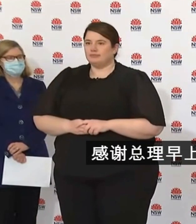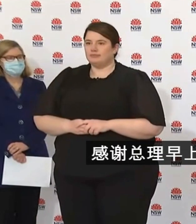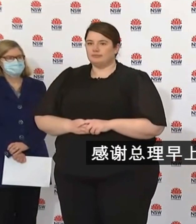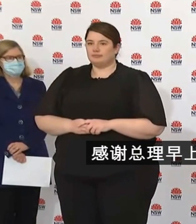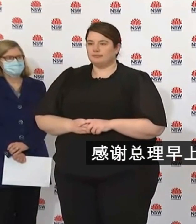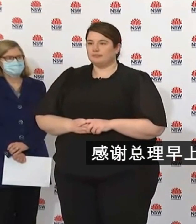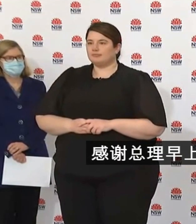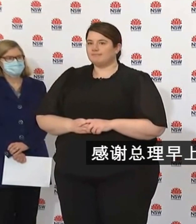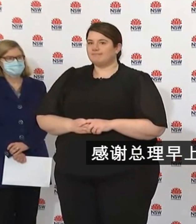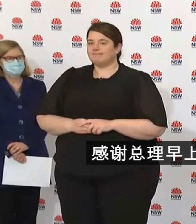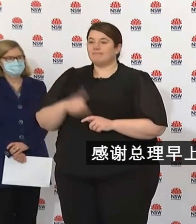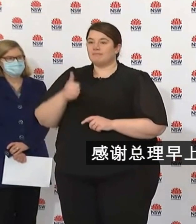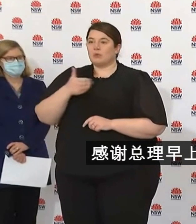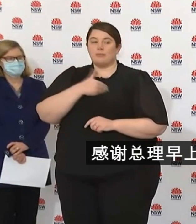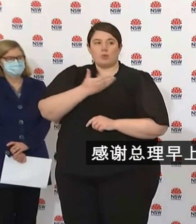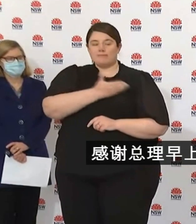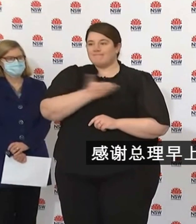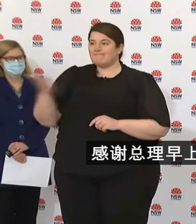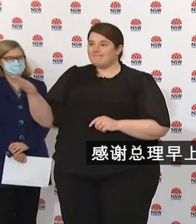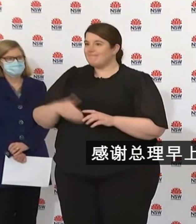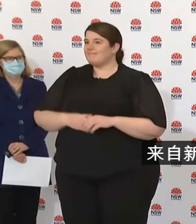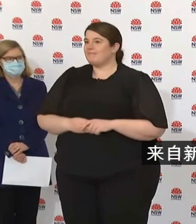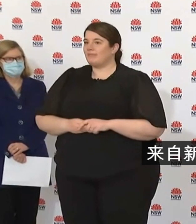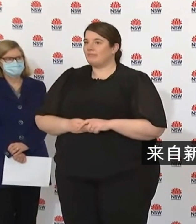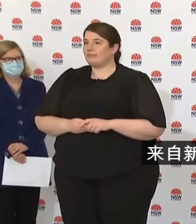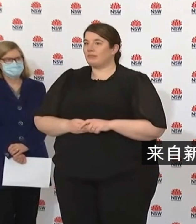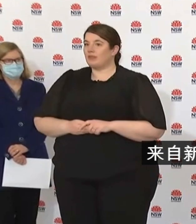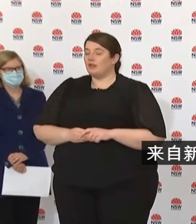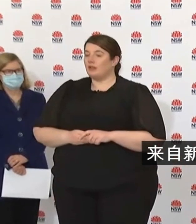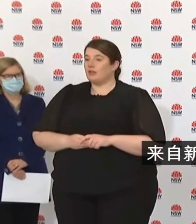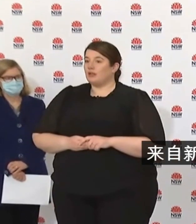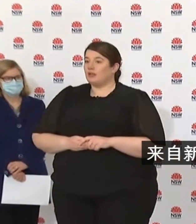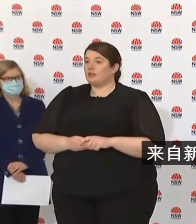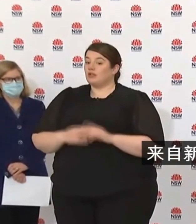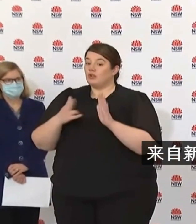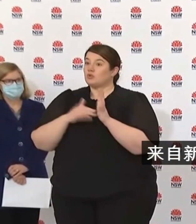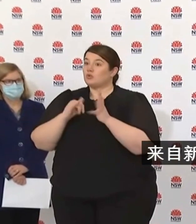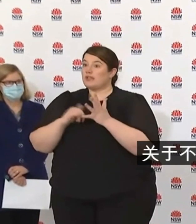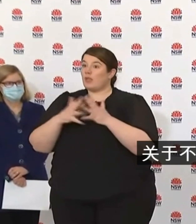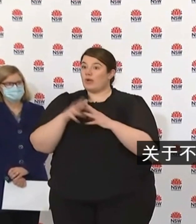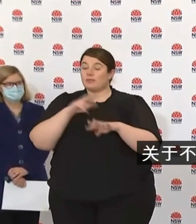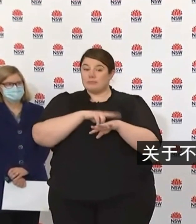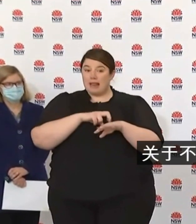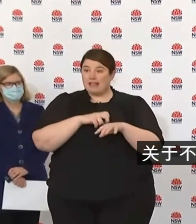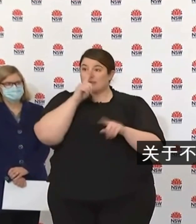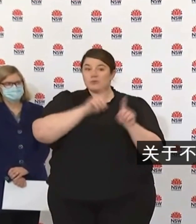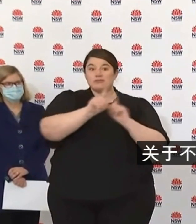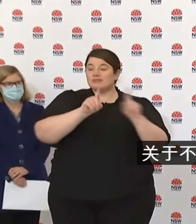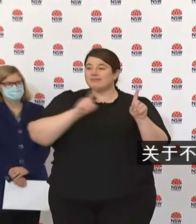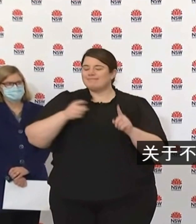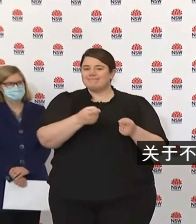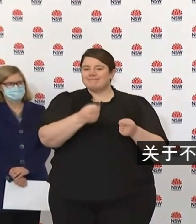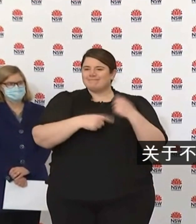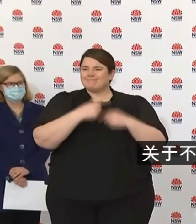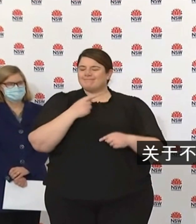Thanks, Premier. Good morning, Ministers. Good morning, ladies and gents. As a result of feedback from New South Wales Police on the ground and